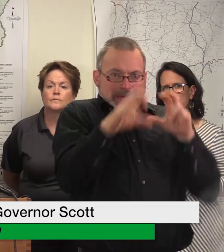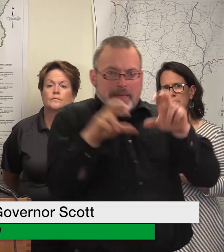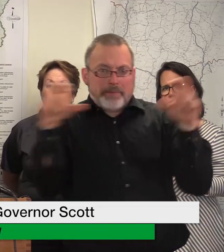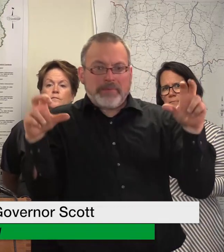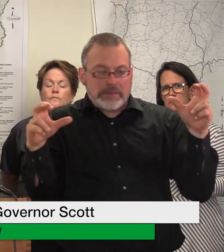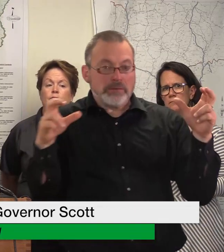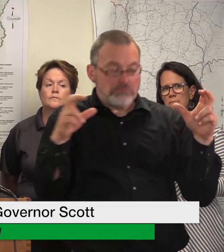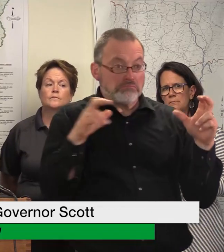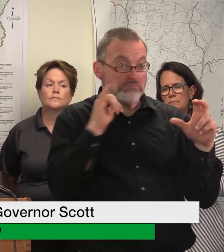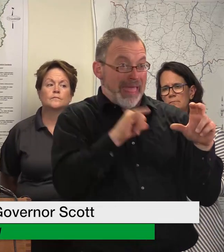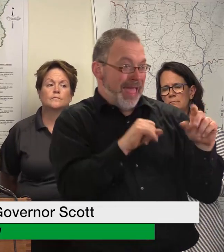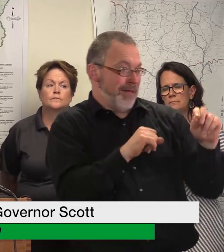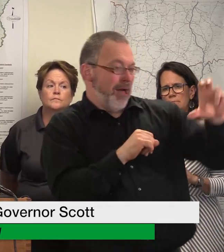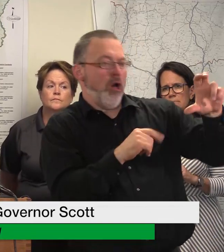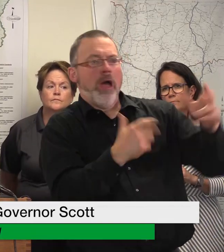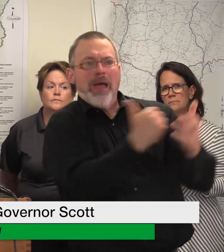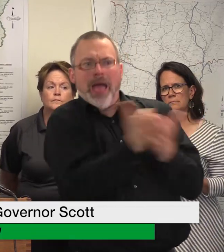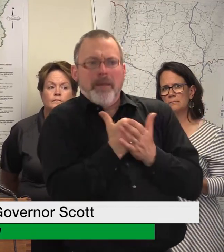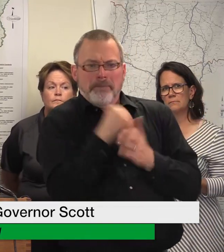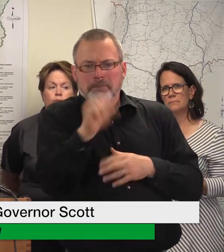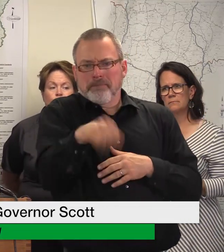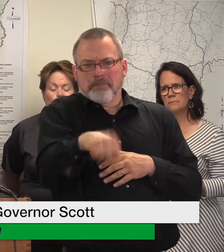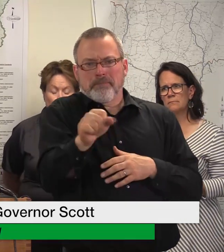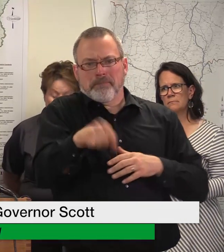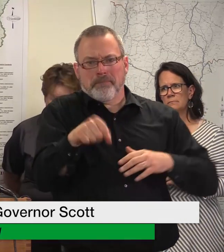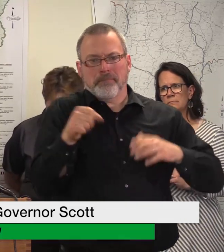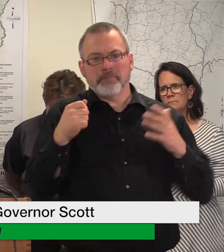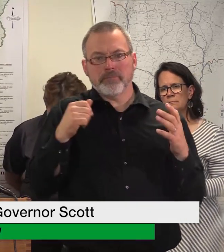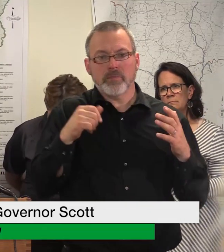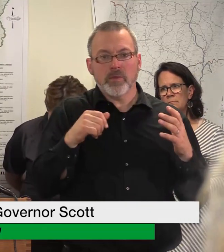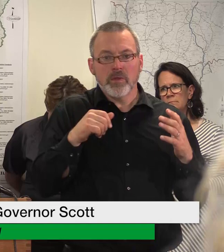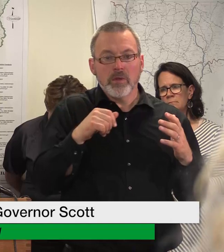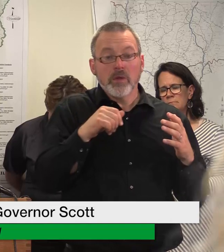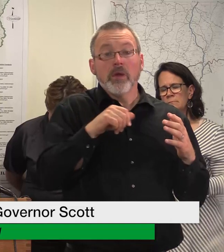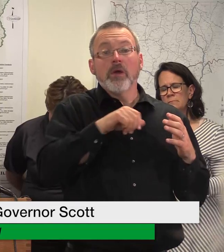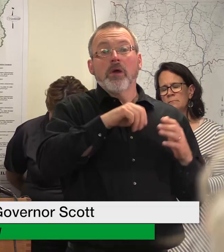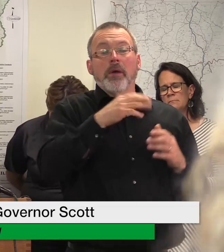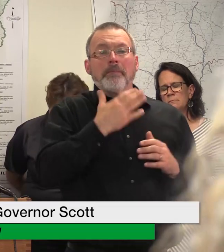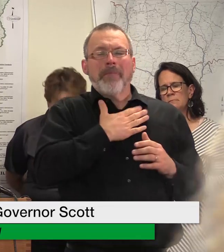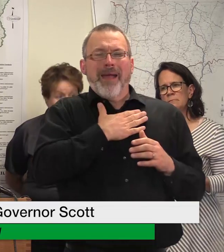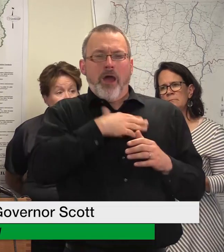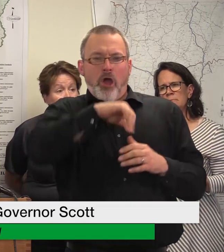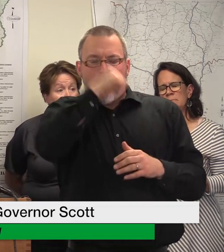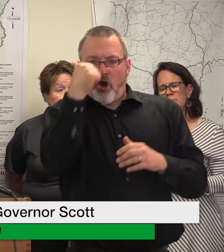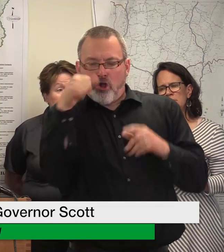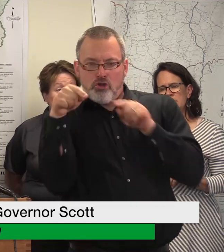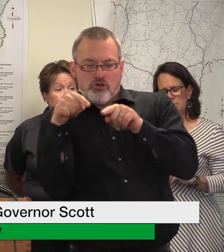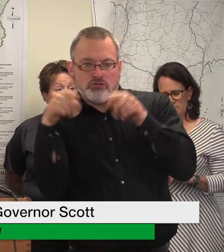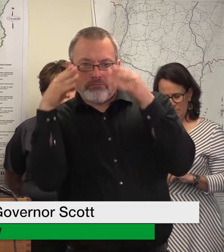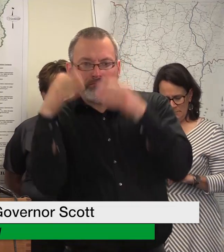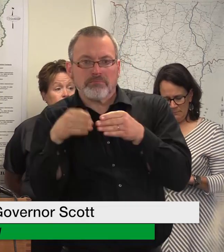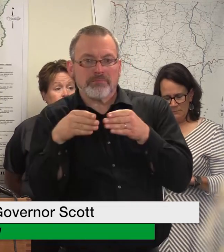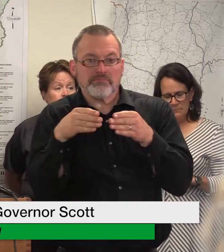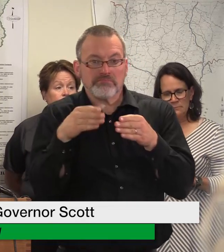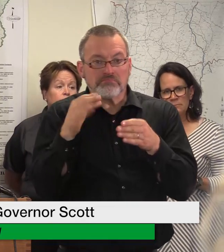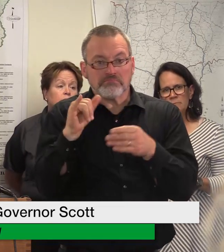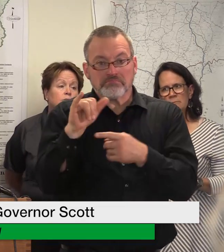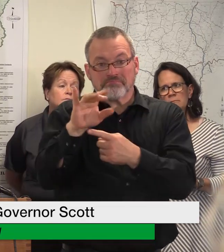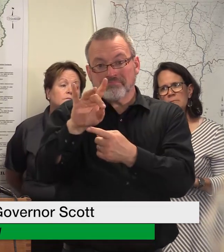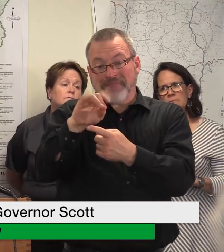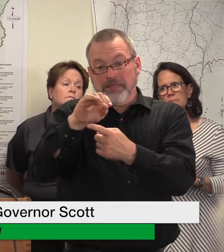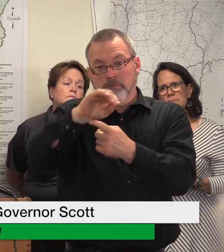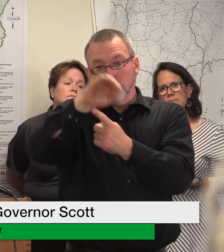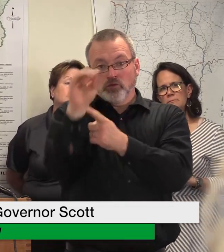as much as we can. So that was the other piece. Like I said, about 80% of